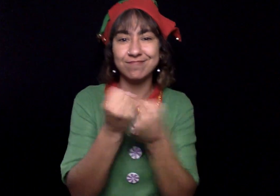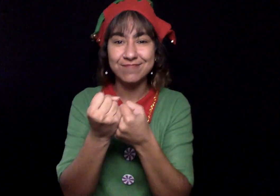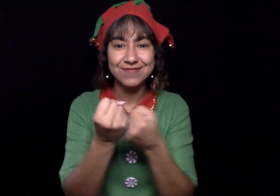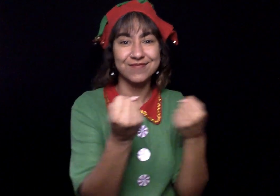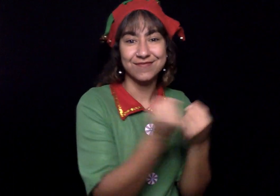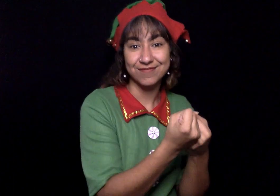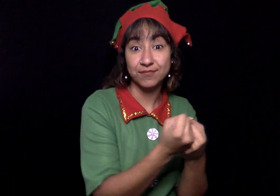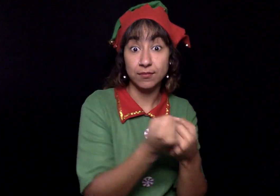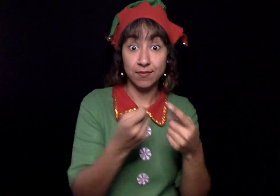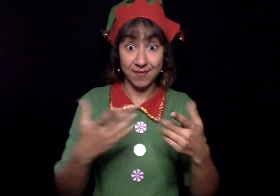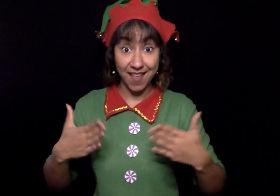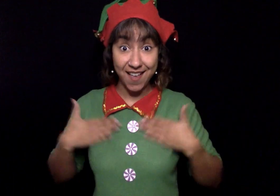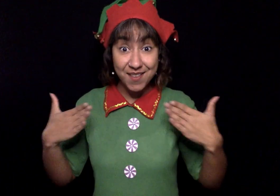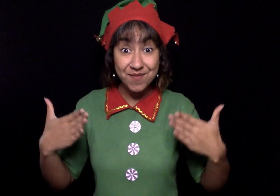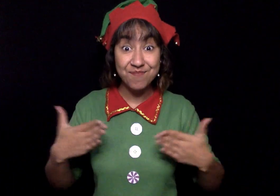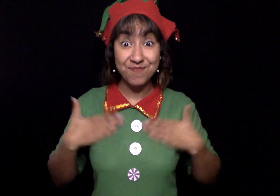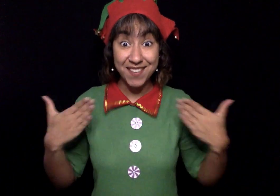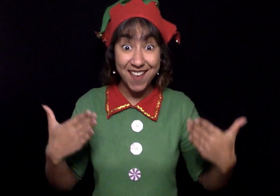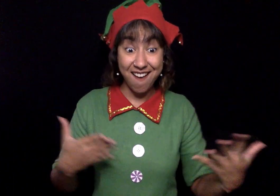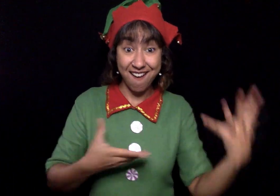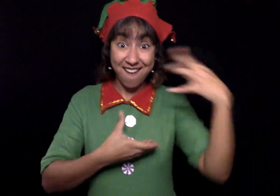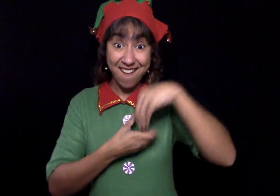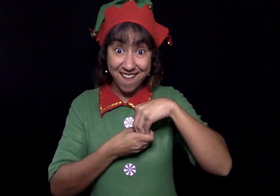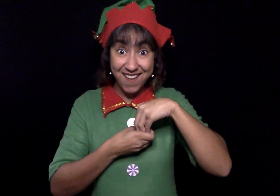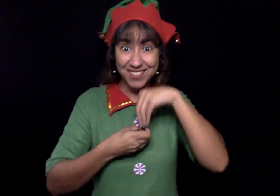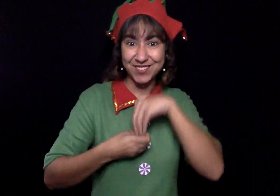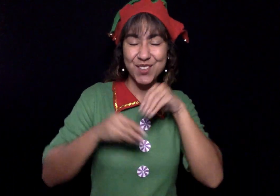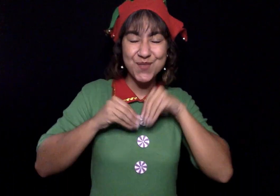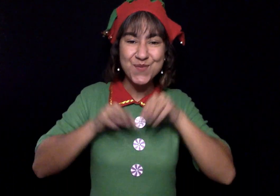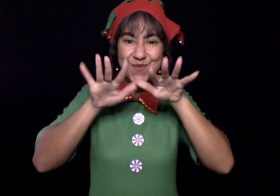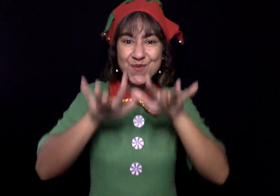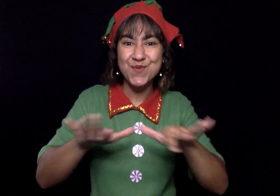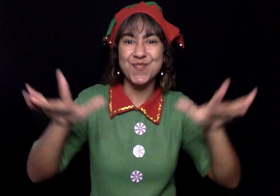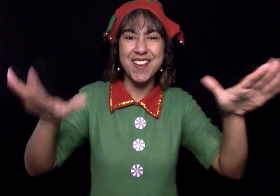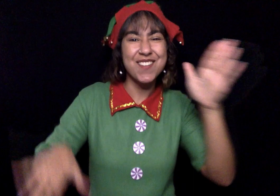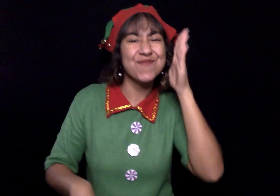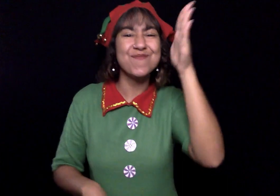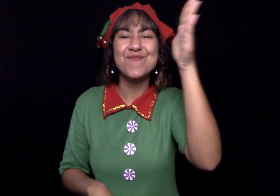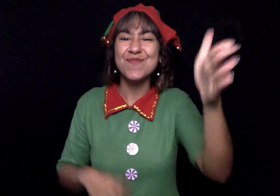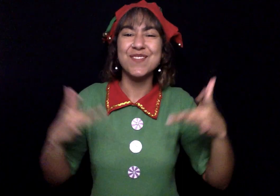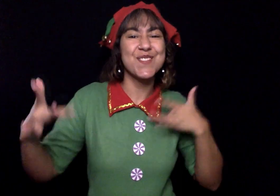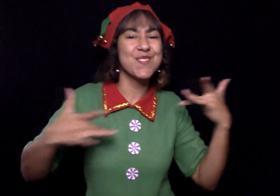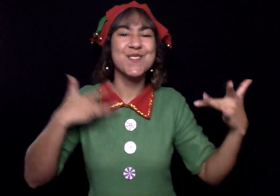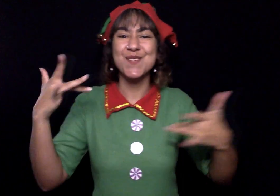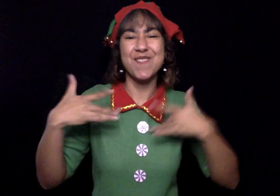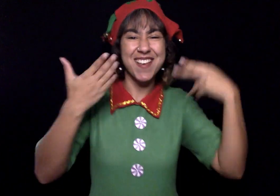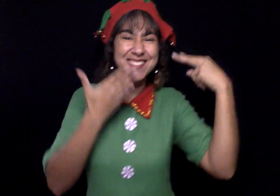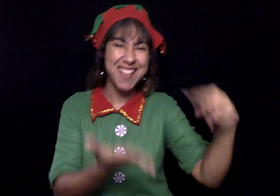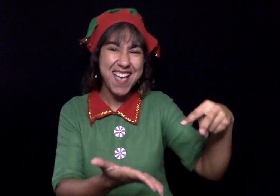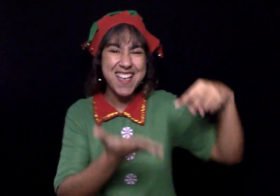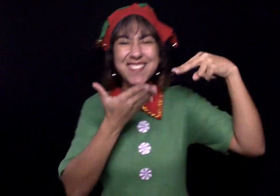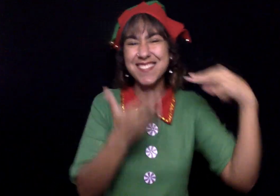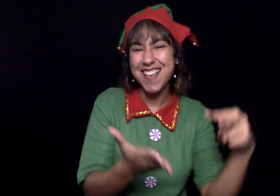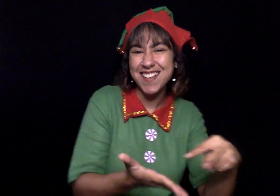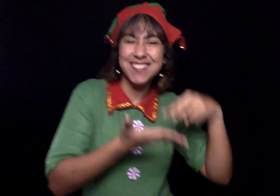your heart It'll put a little shovel in your stem It'll give you a song that you can't sing With a